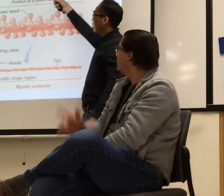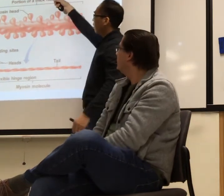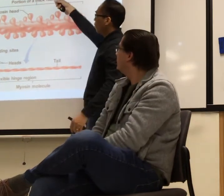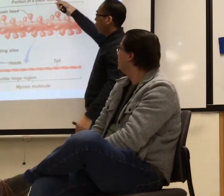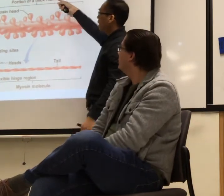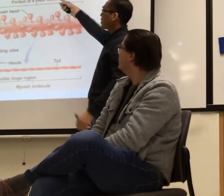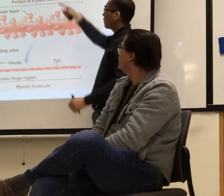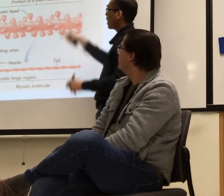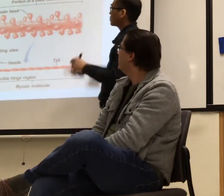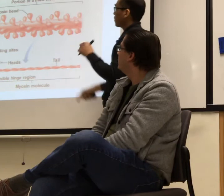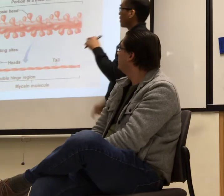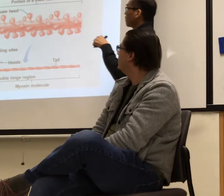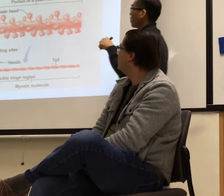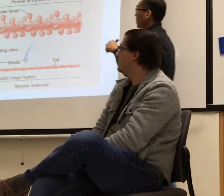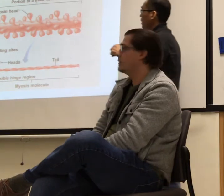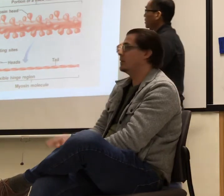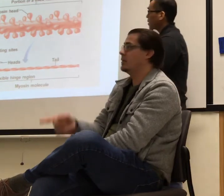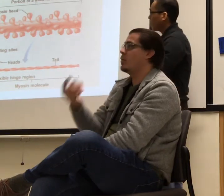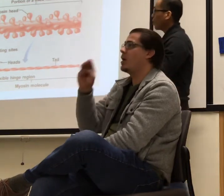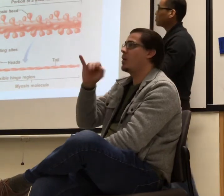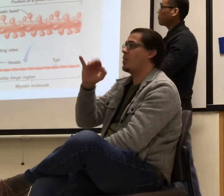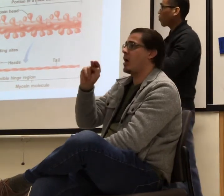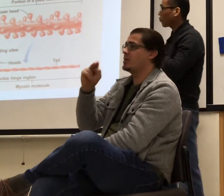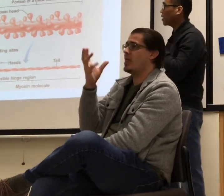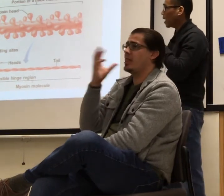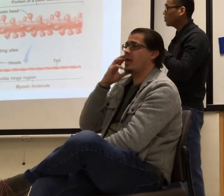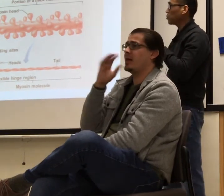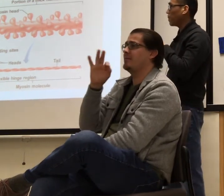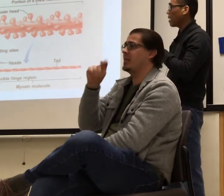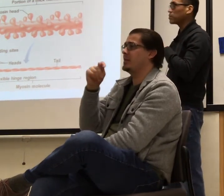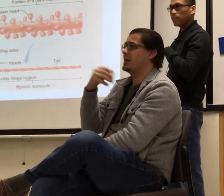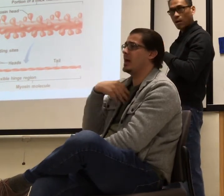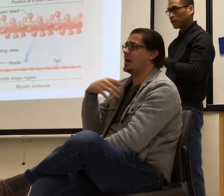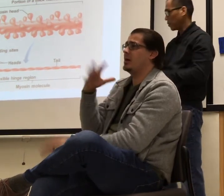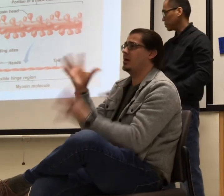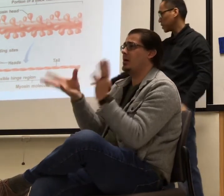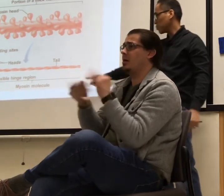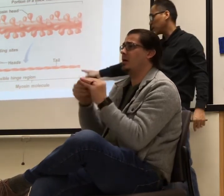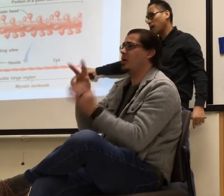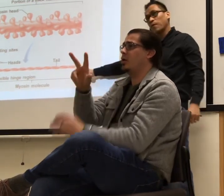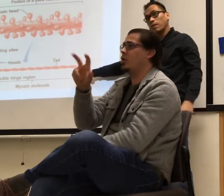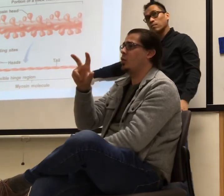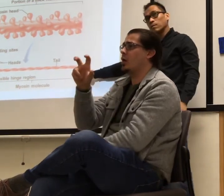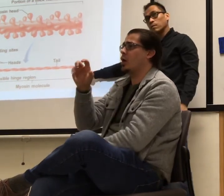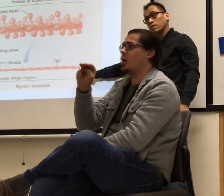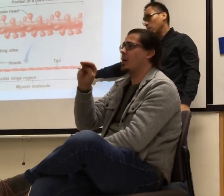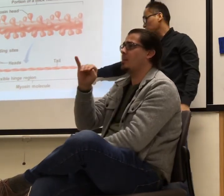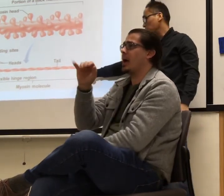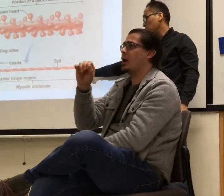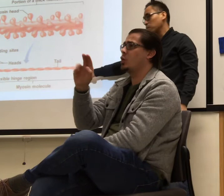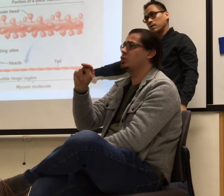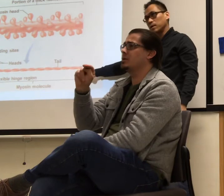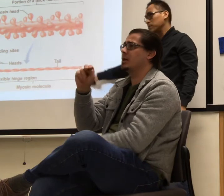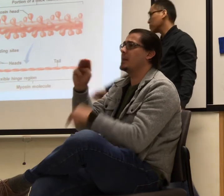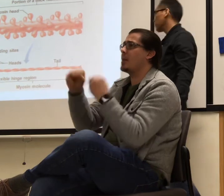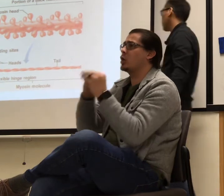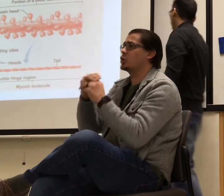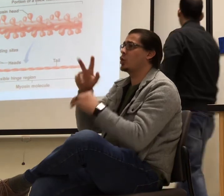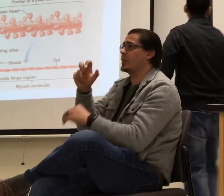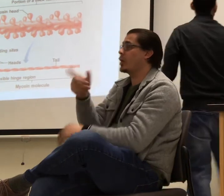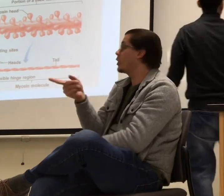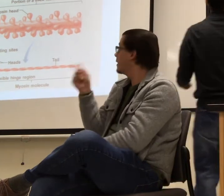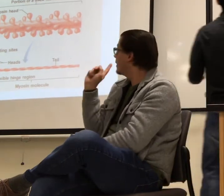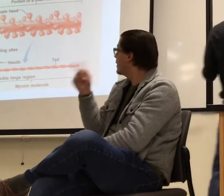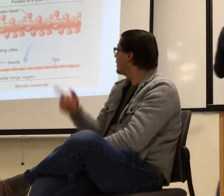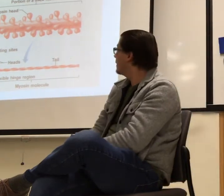this. One myosin thick filament is composed of 300 myosin molecules. That's what you got there. There's 300 of these.